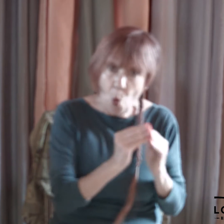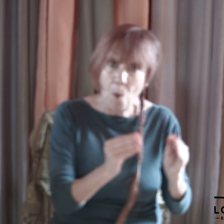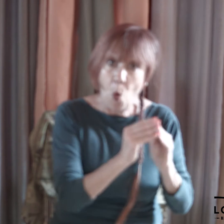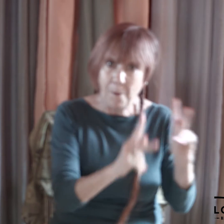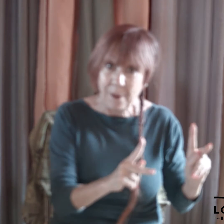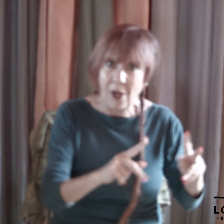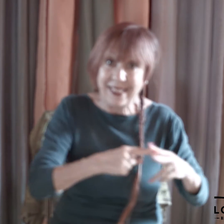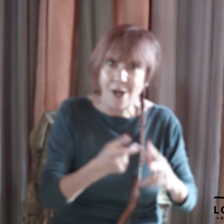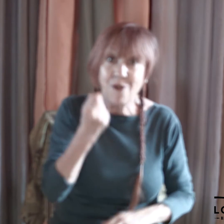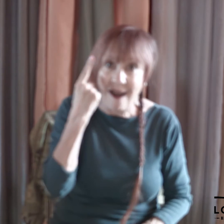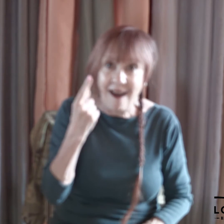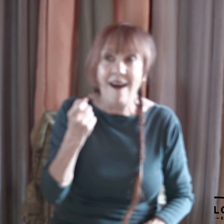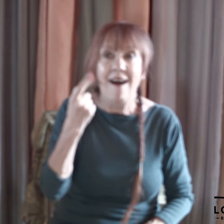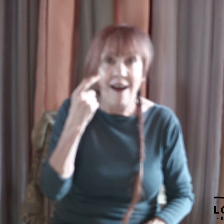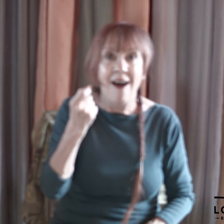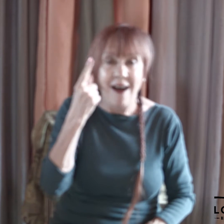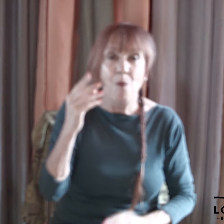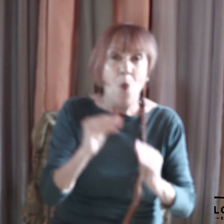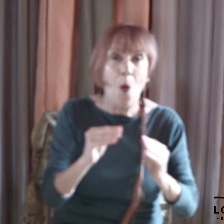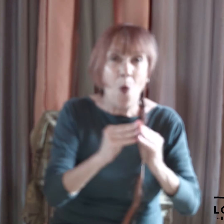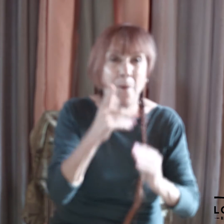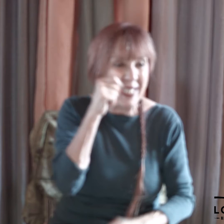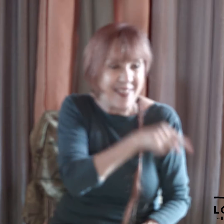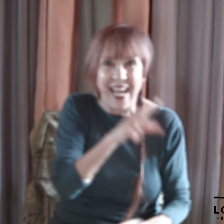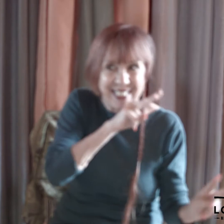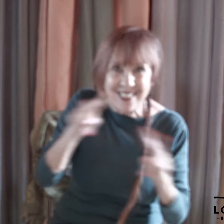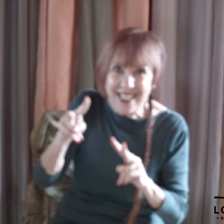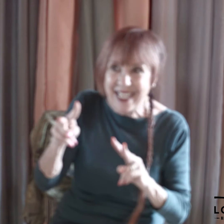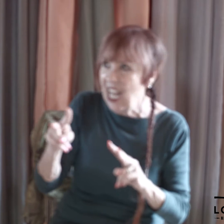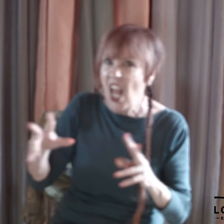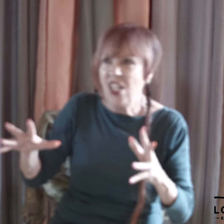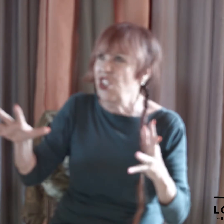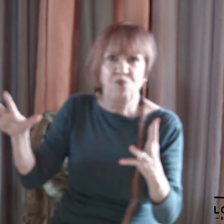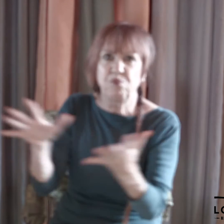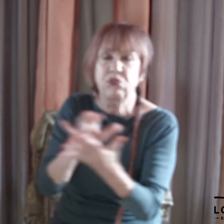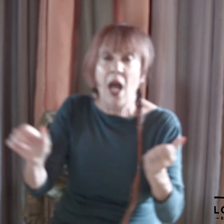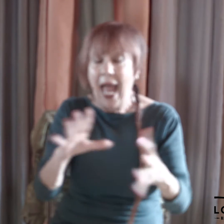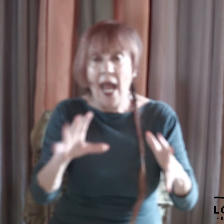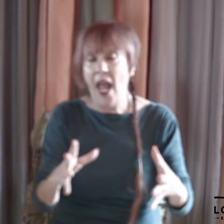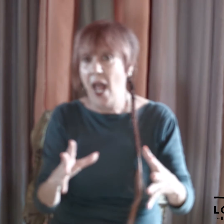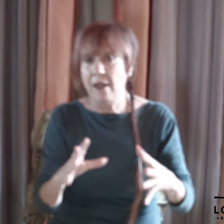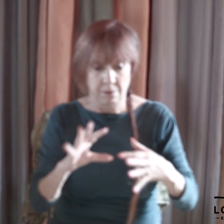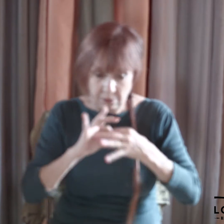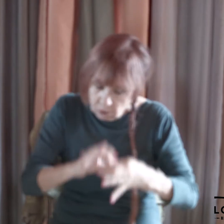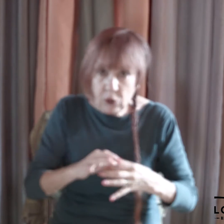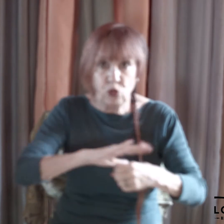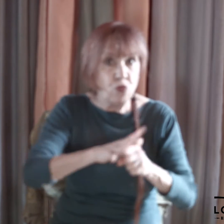years as they understand the destruction and what we've seen recently with COVID, the